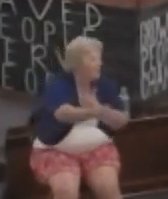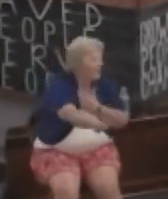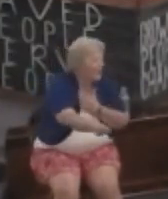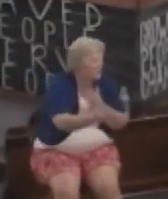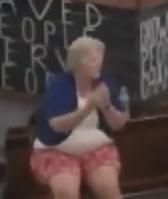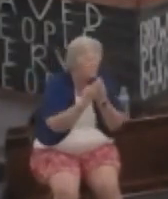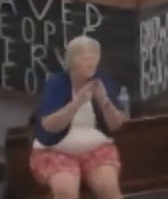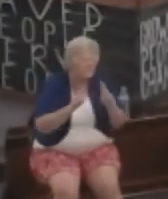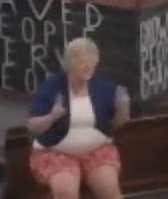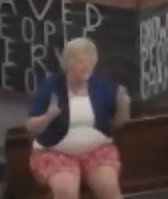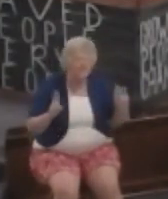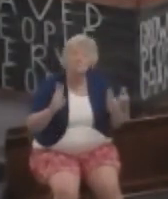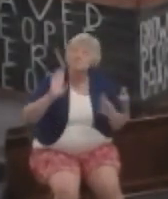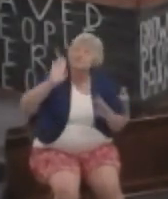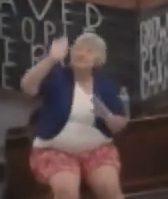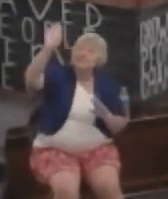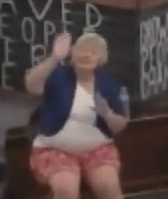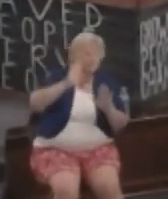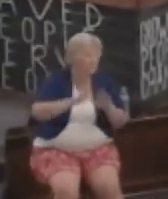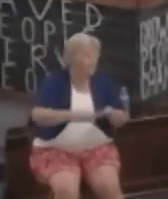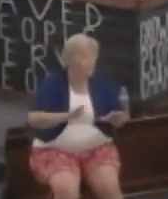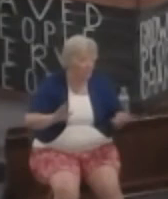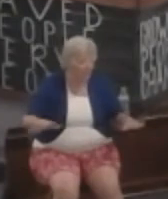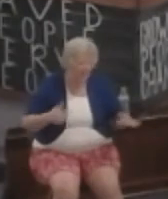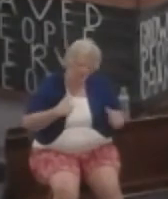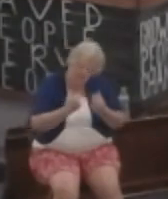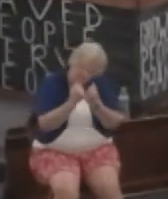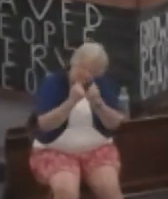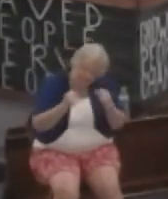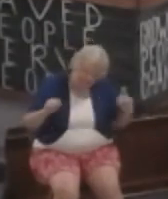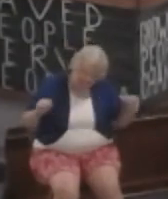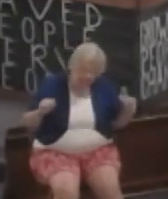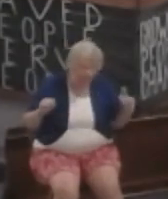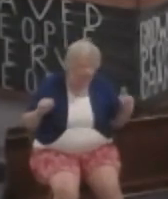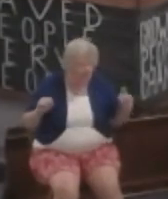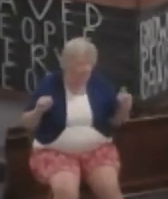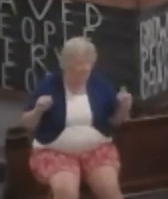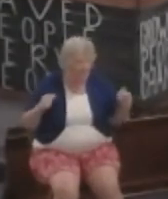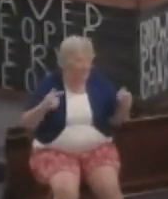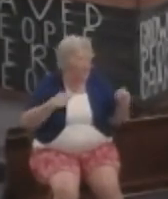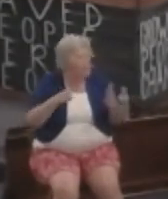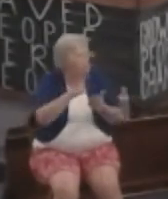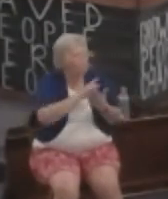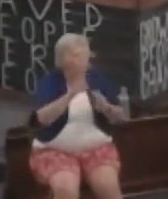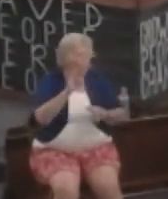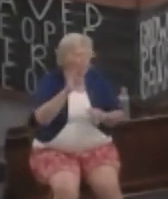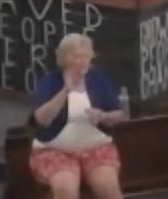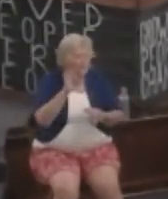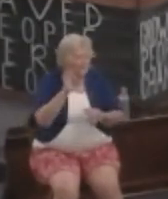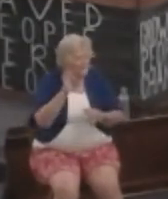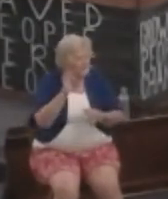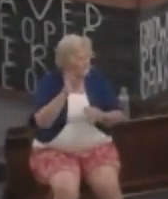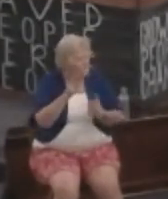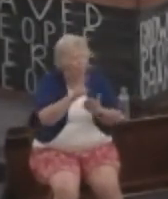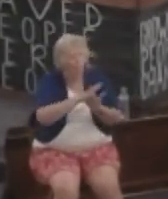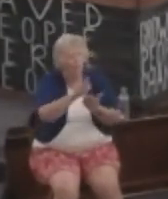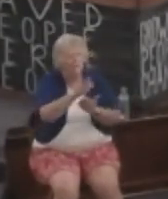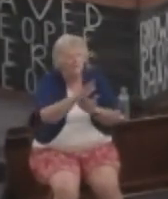redeemed child of God. I am saved. I am a holy child of God. I am